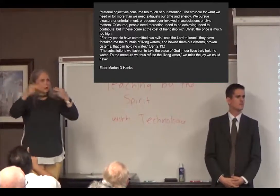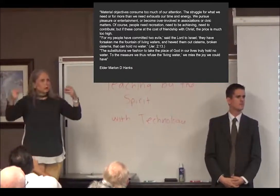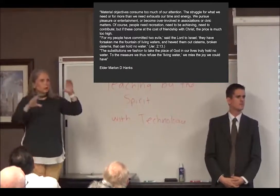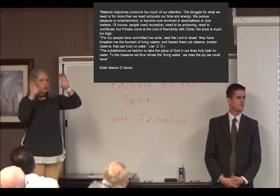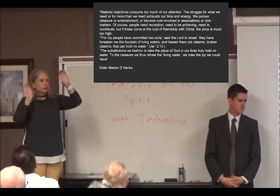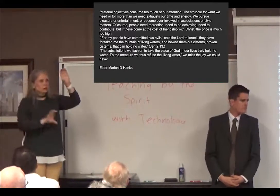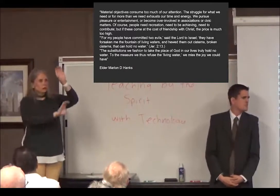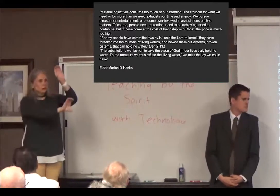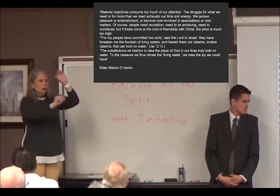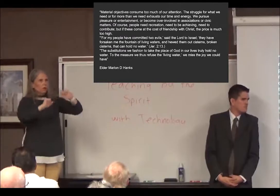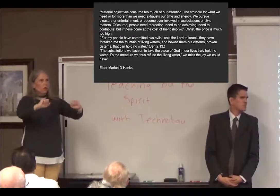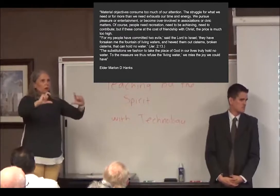one and the next slide the other.